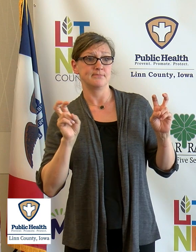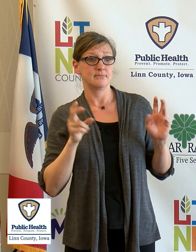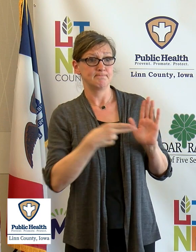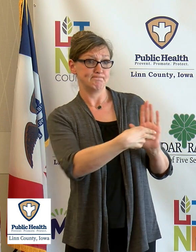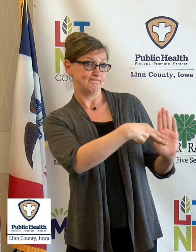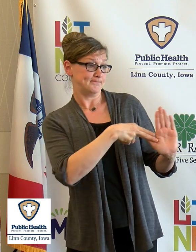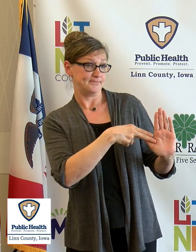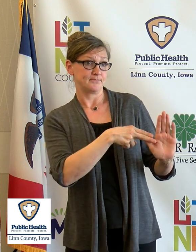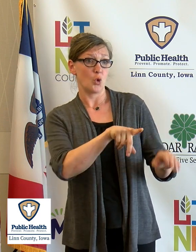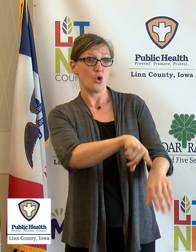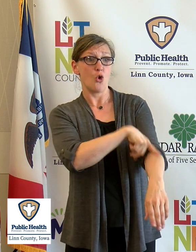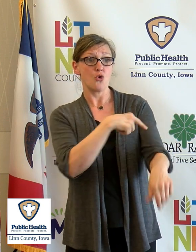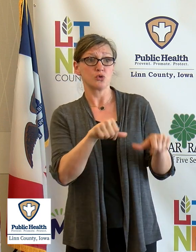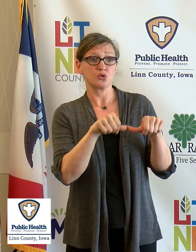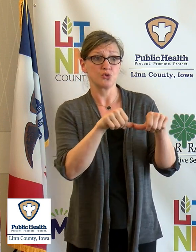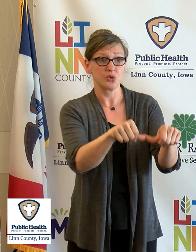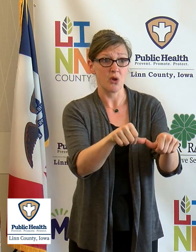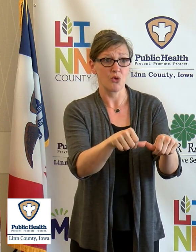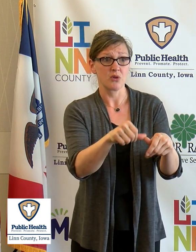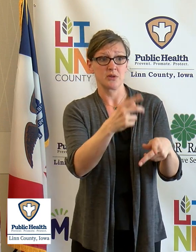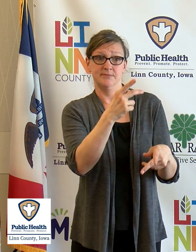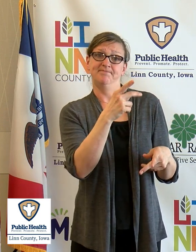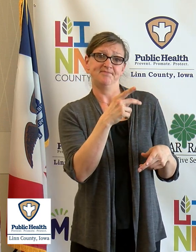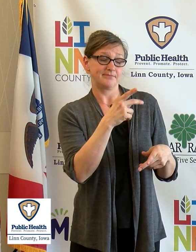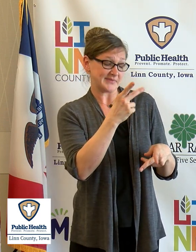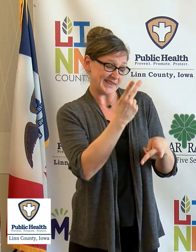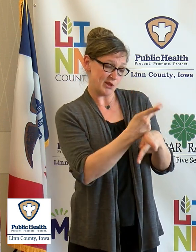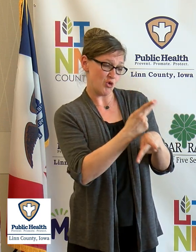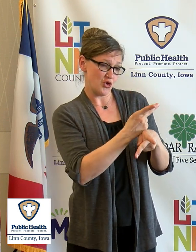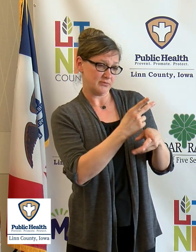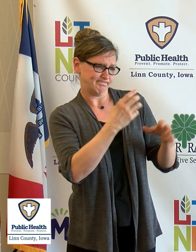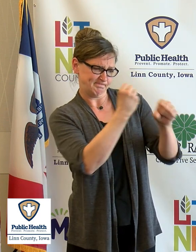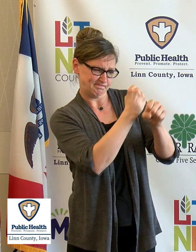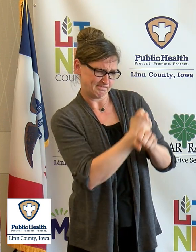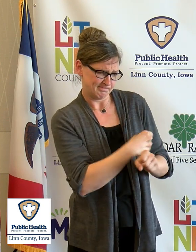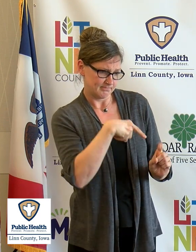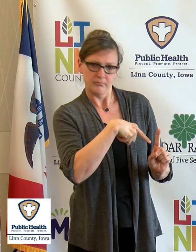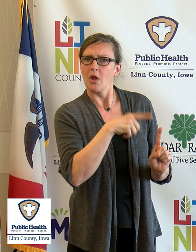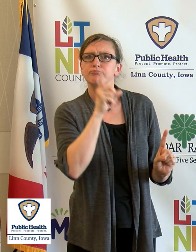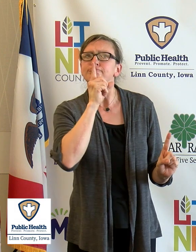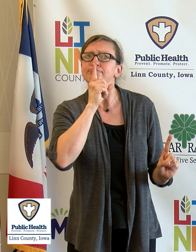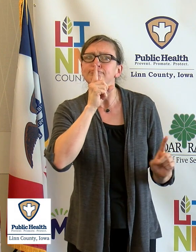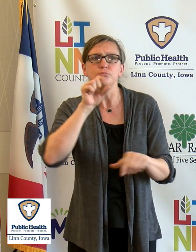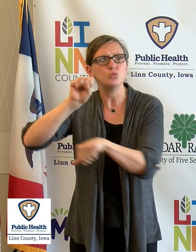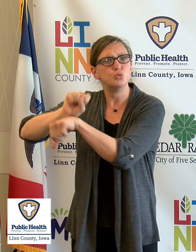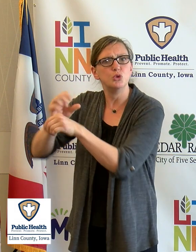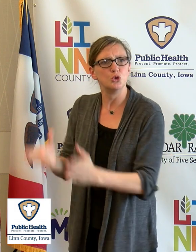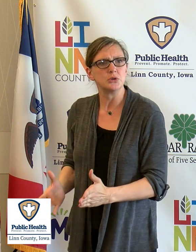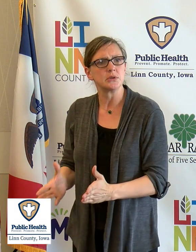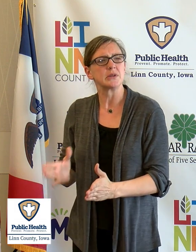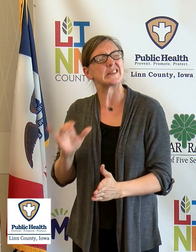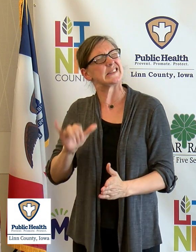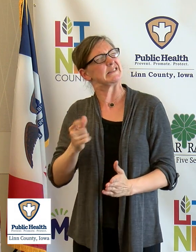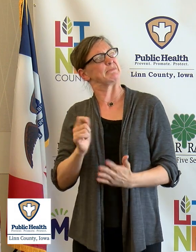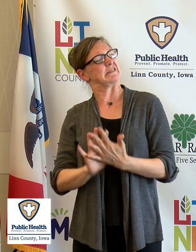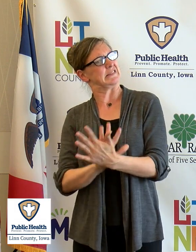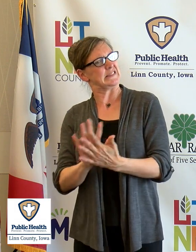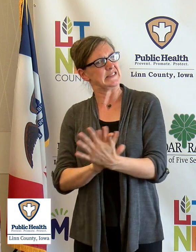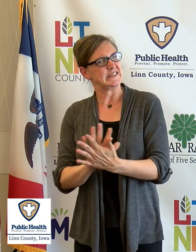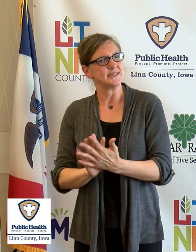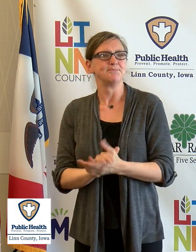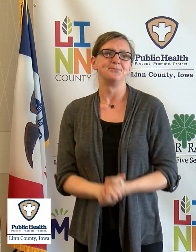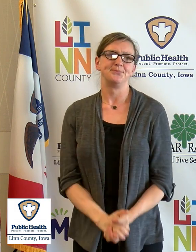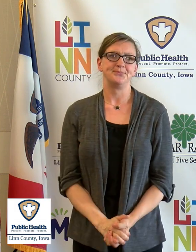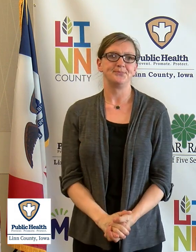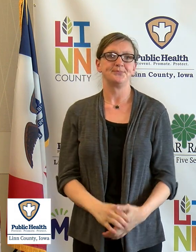these facilities, only clients. Doesn't matter if our confirmed cases increases,